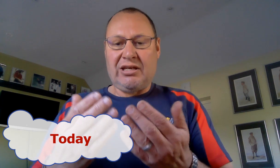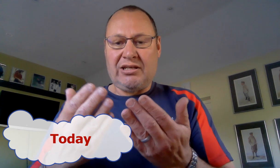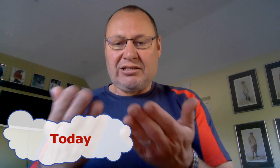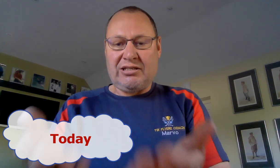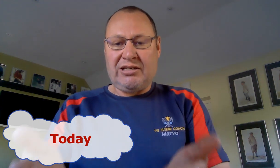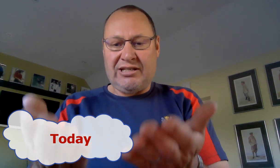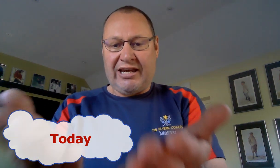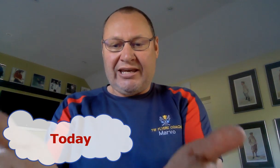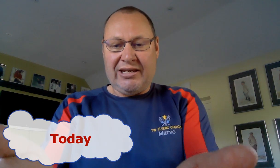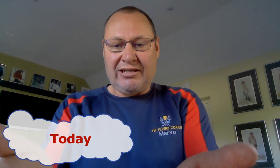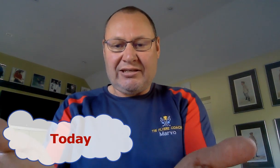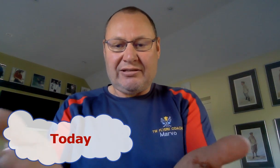Today.